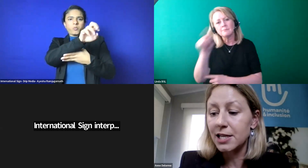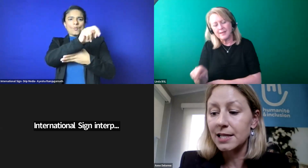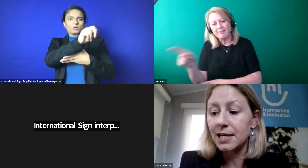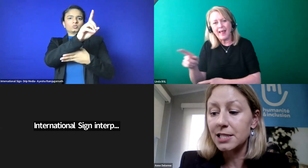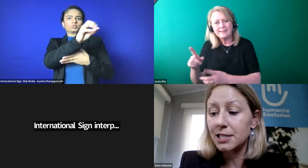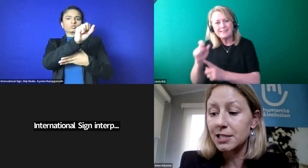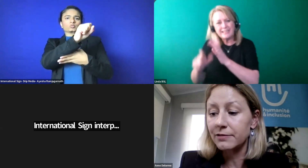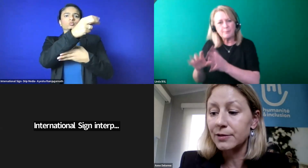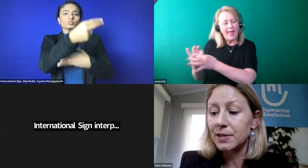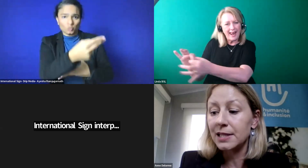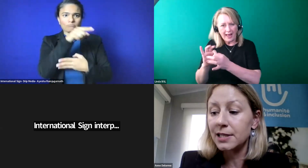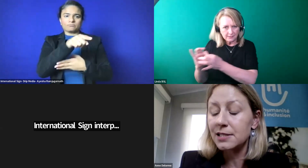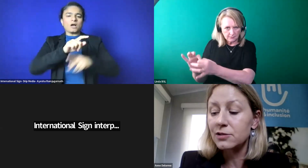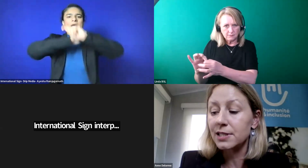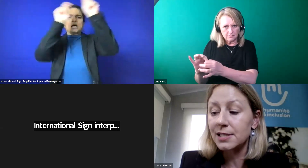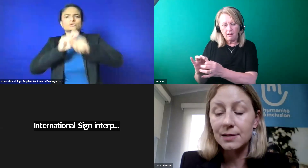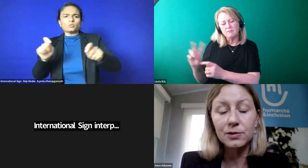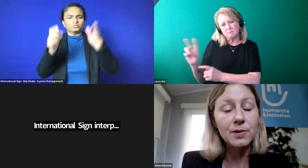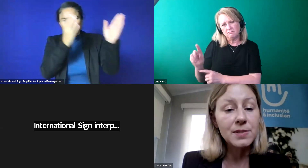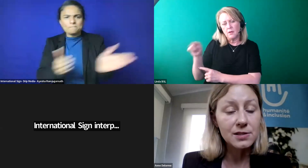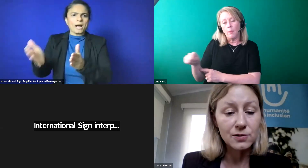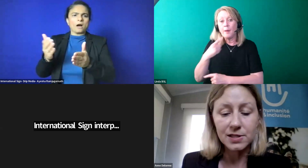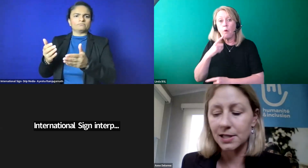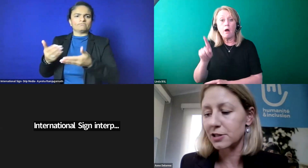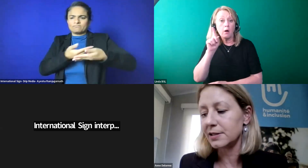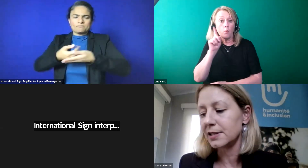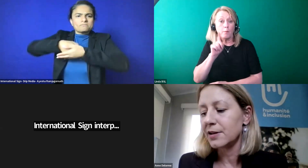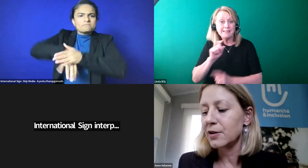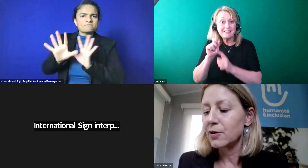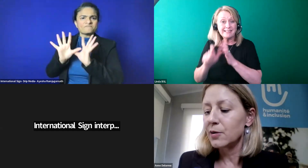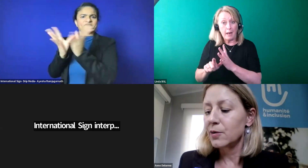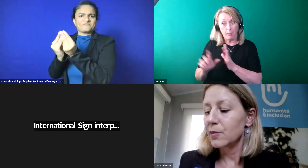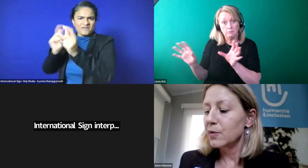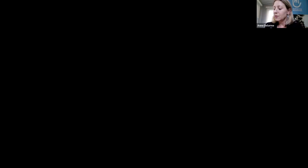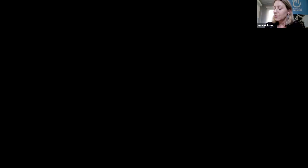Alliance and Janet Ajangi from the Lira District Disabled Women's Association,